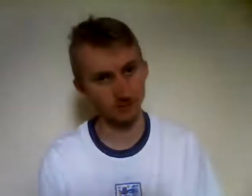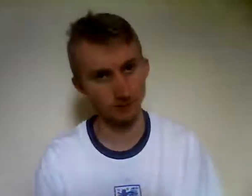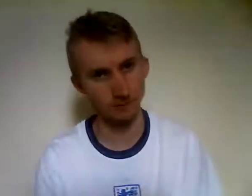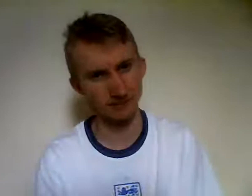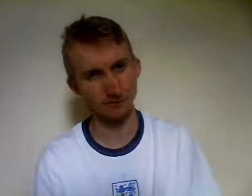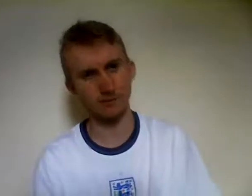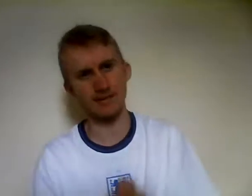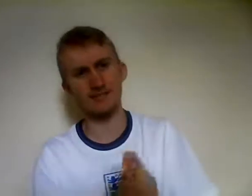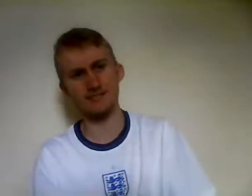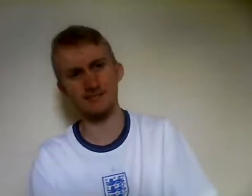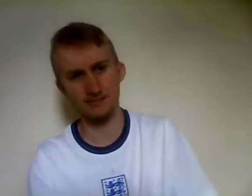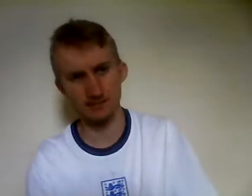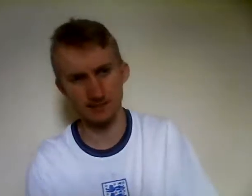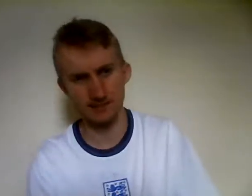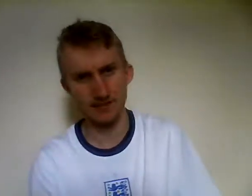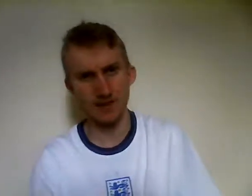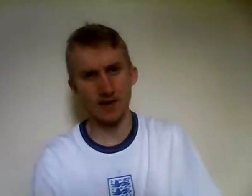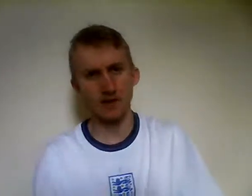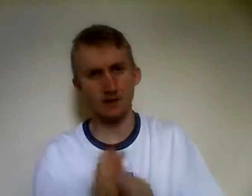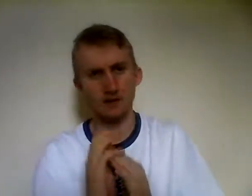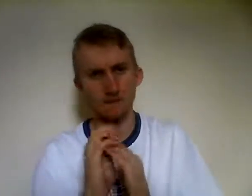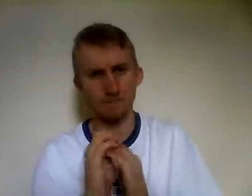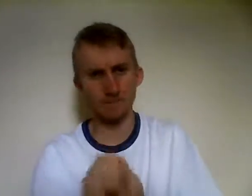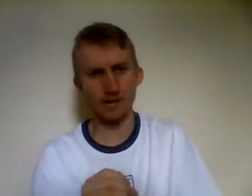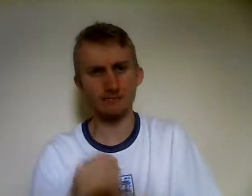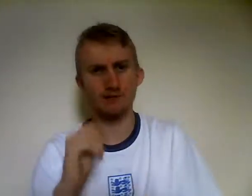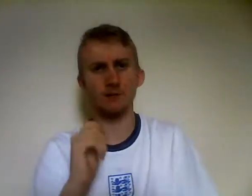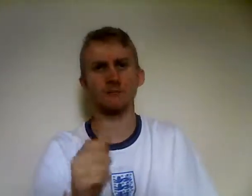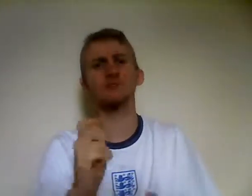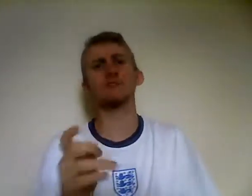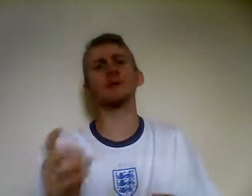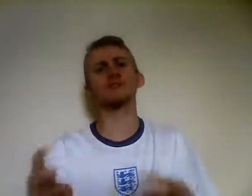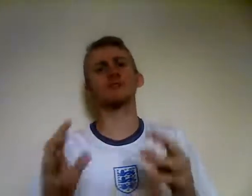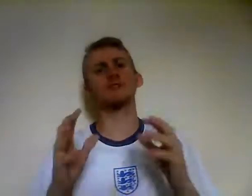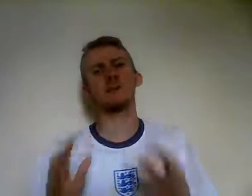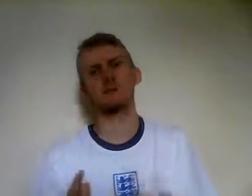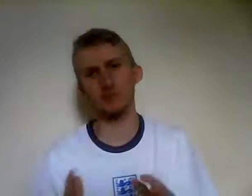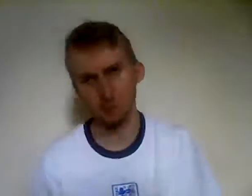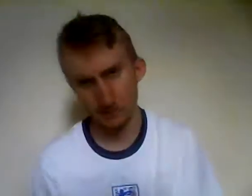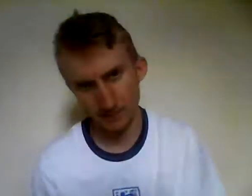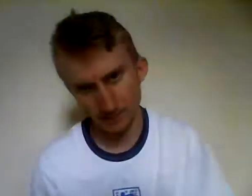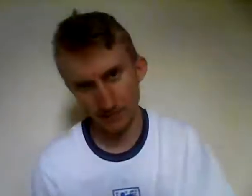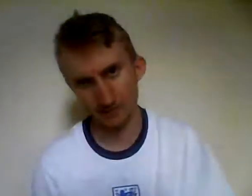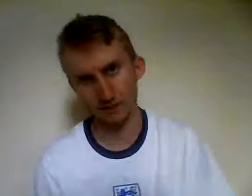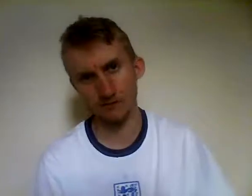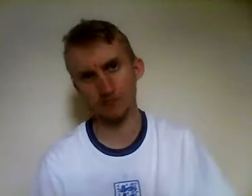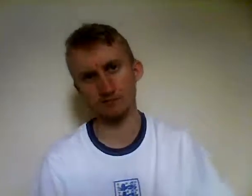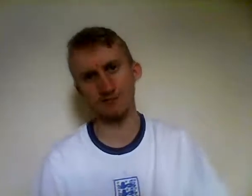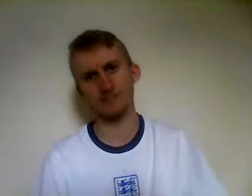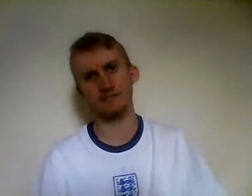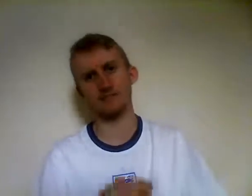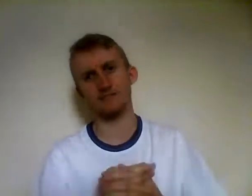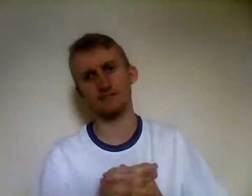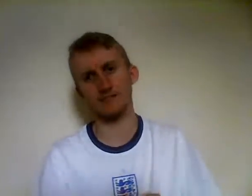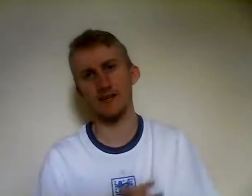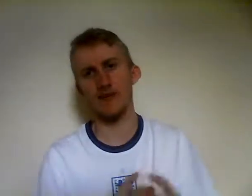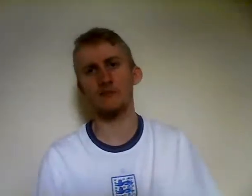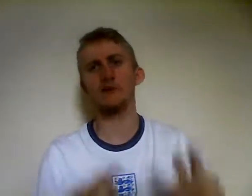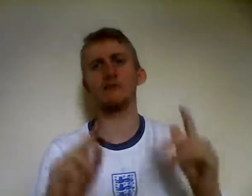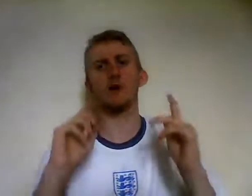only from 1890, and the club's first match was actually played on 22nd of November in 1890, and they were at home